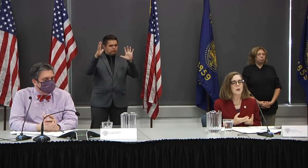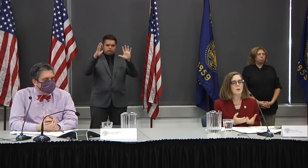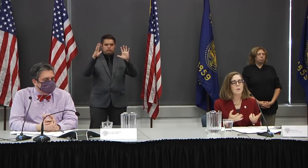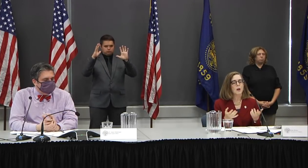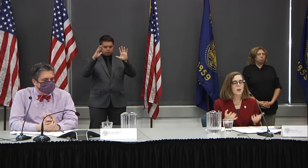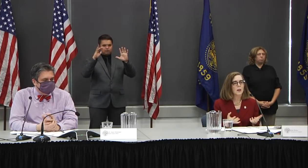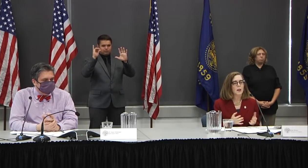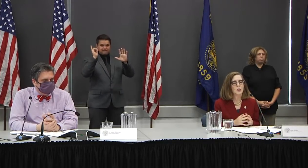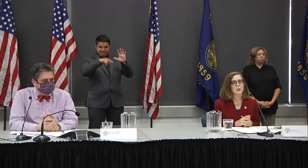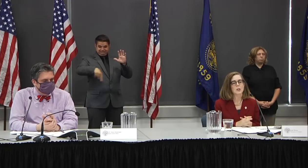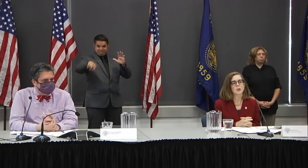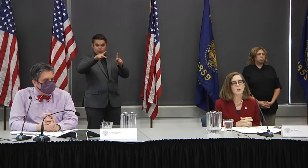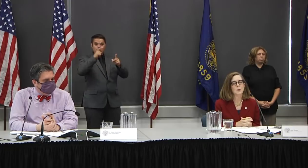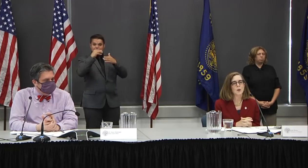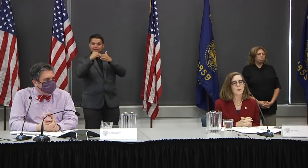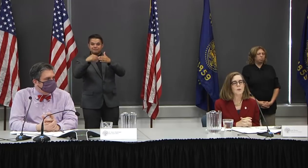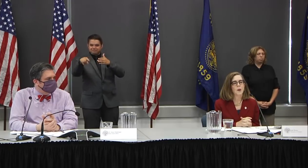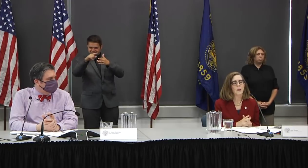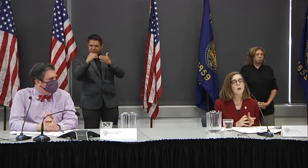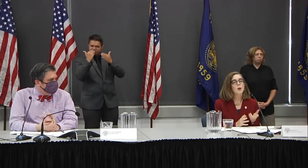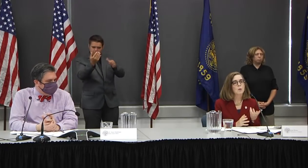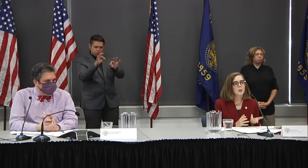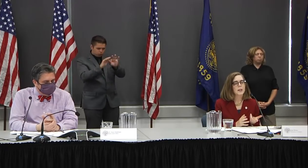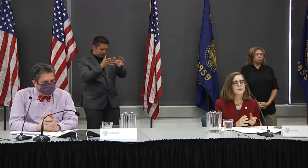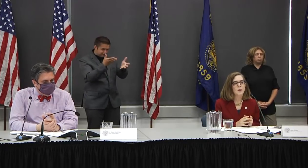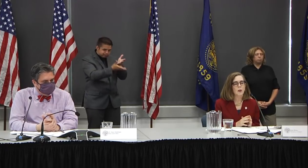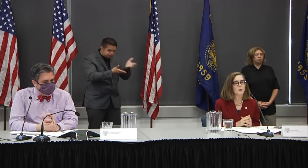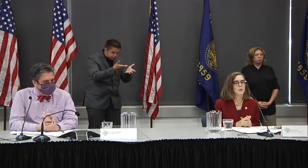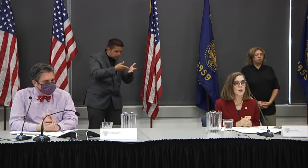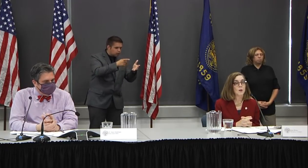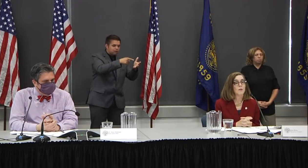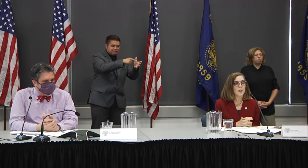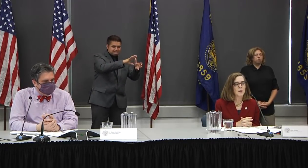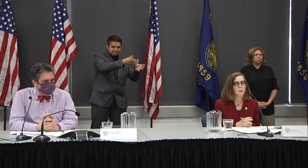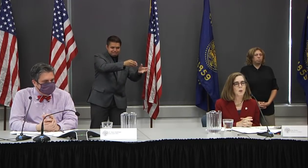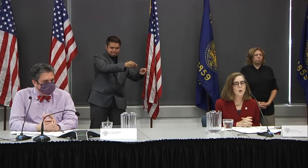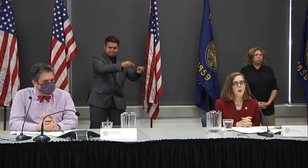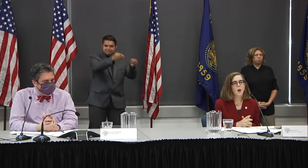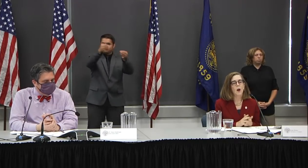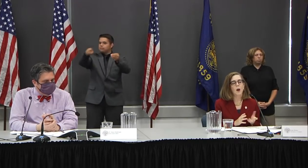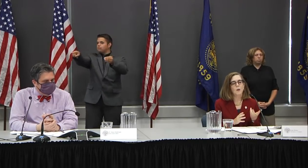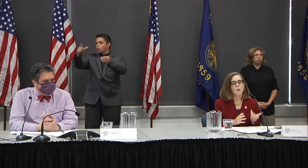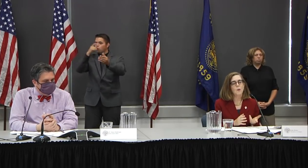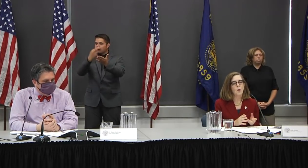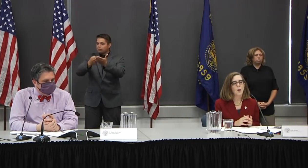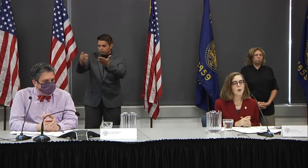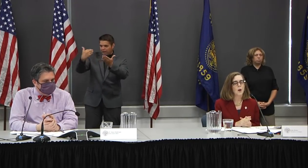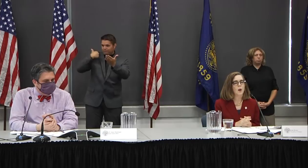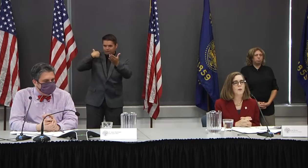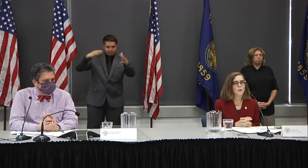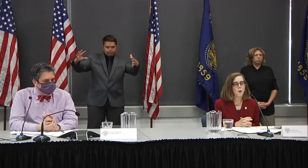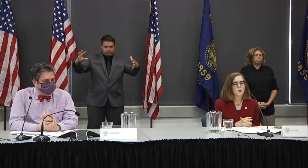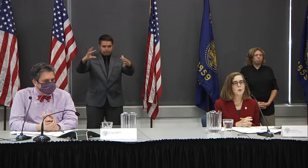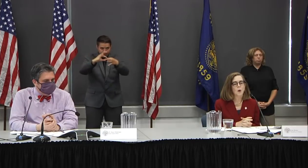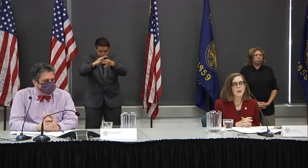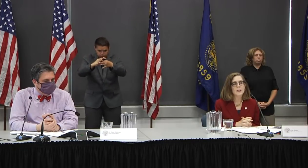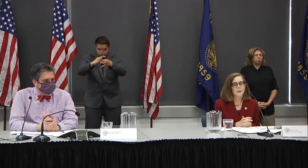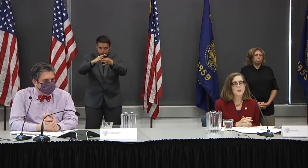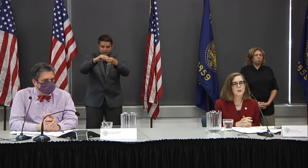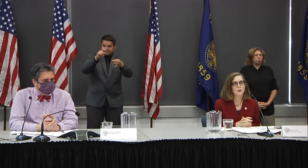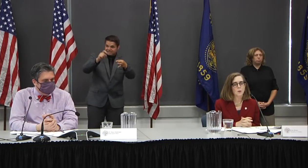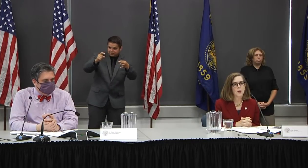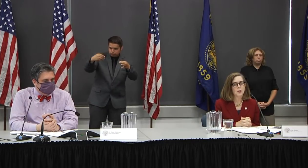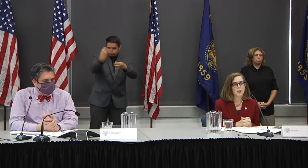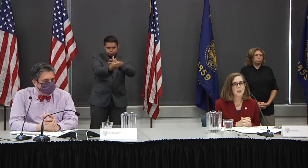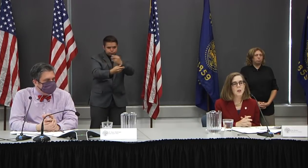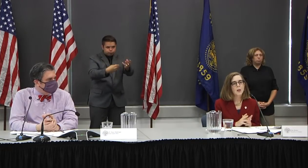is a connection in terms of the relief dollars that are available for folks who are in